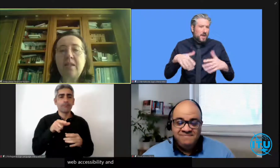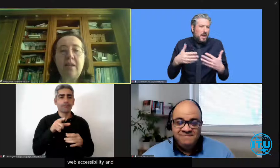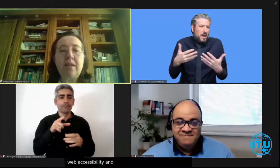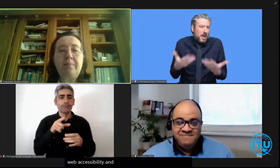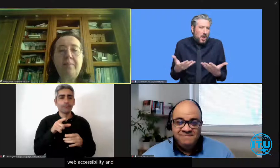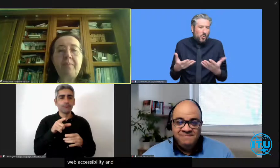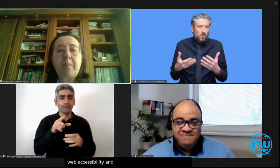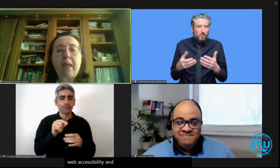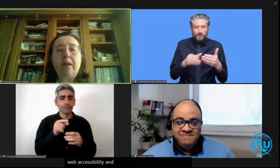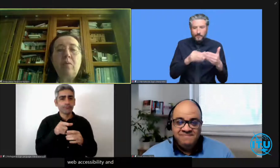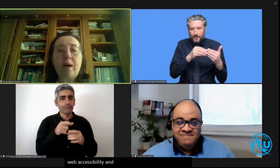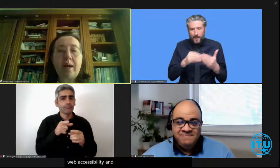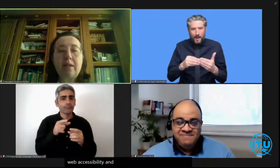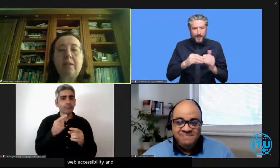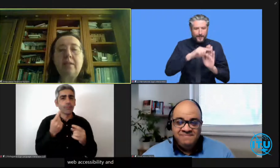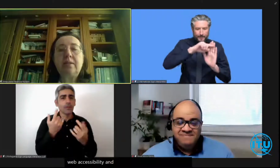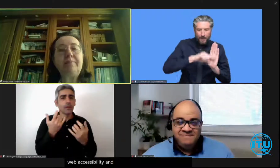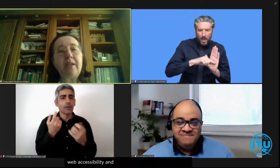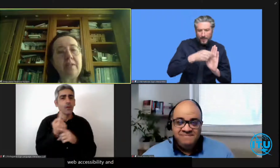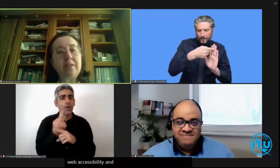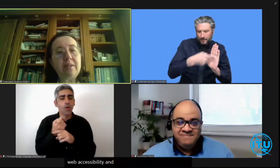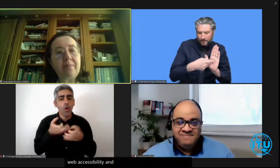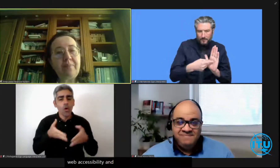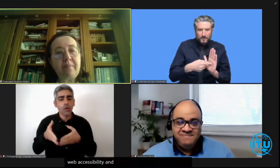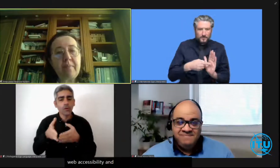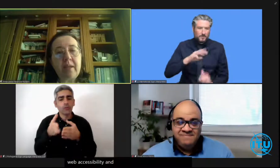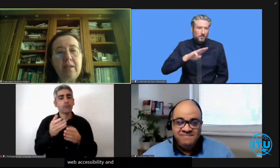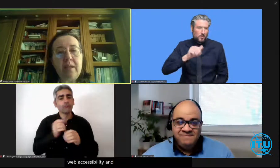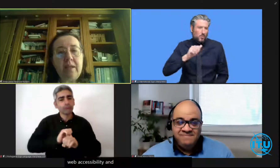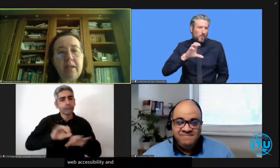guidelines, WCAG, and the